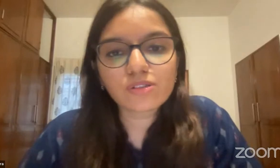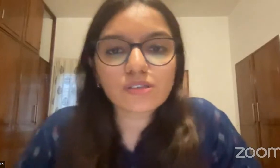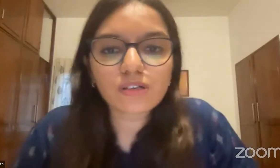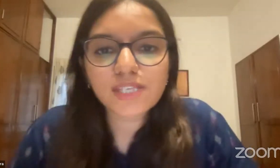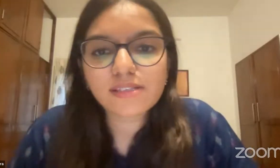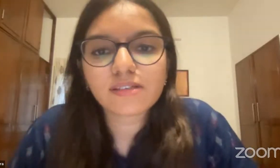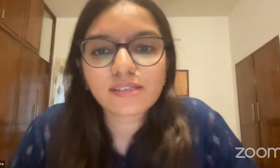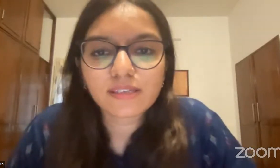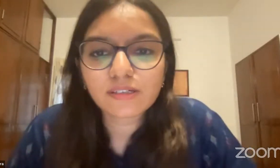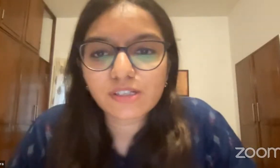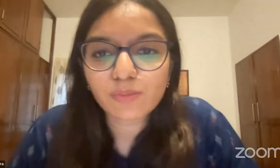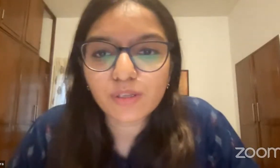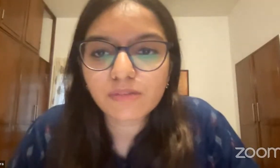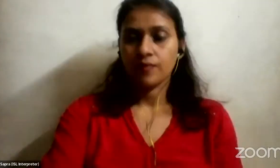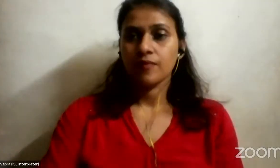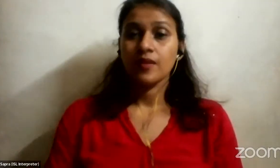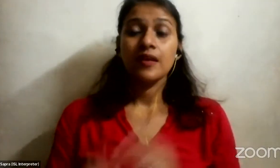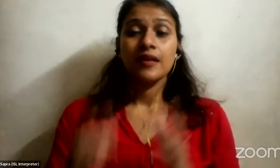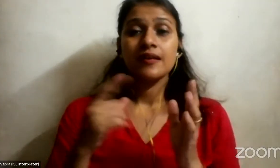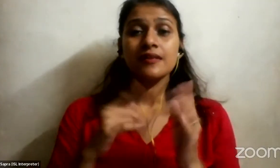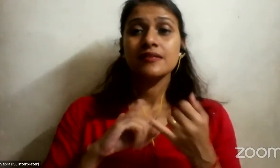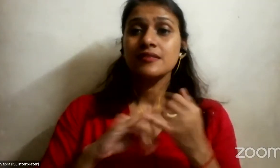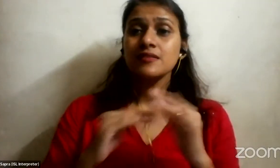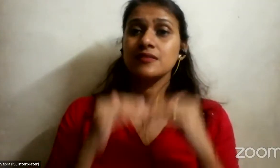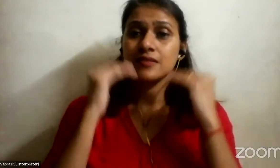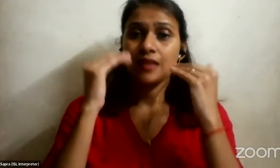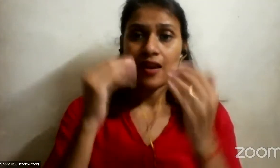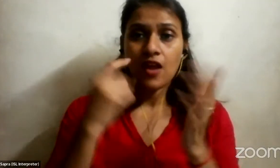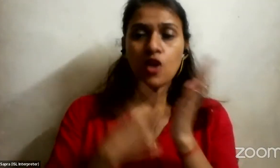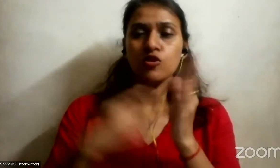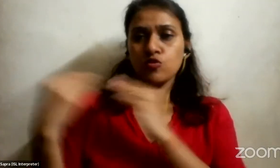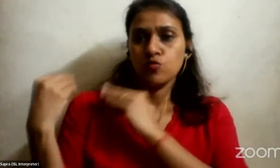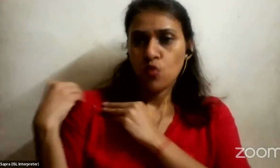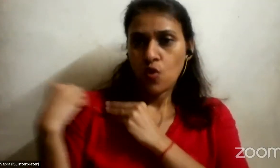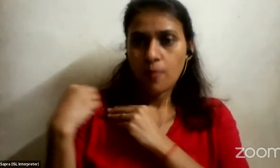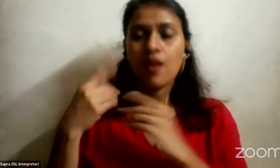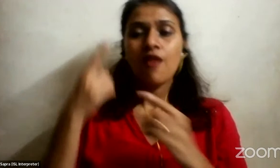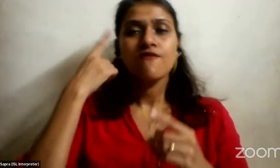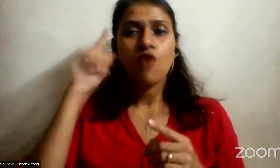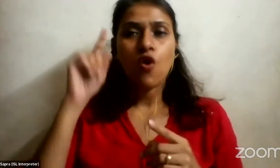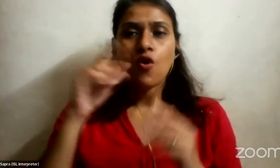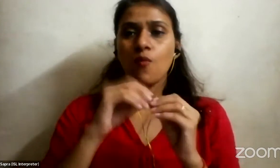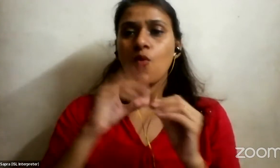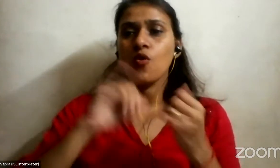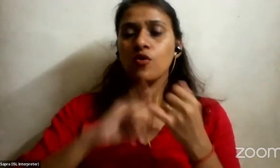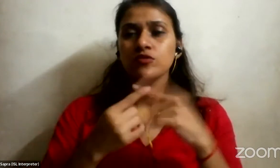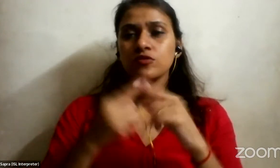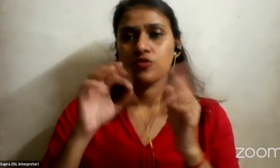also serves as the senior responsible AI leader and expert at the Boston Consulting Group,